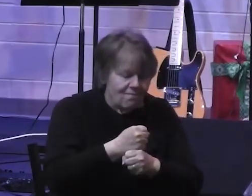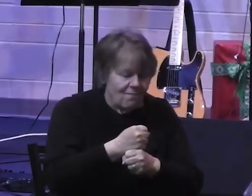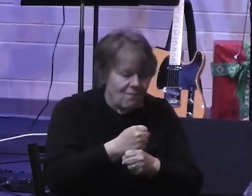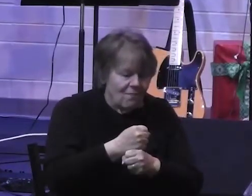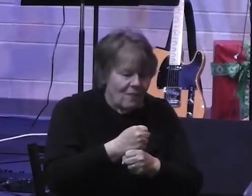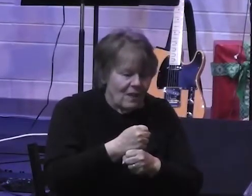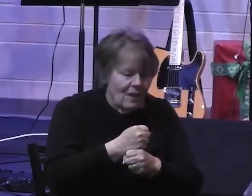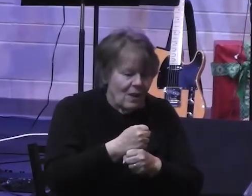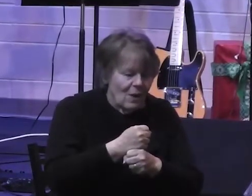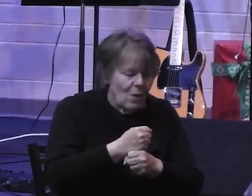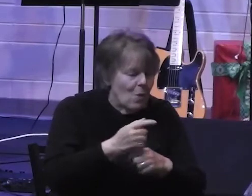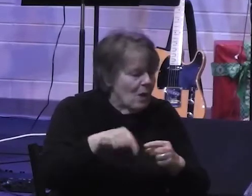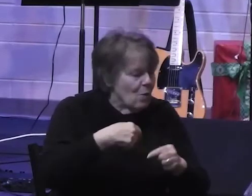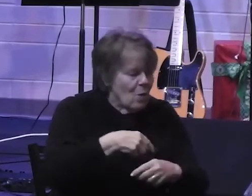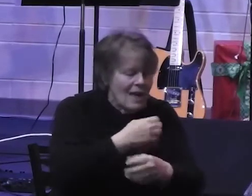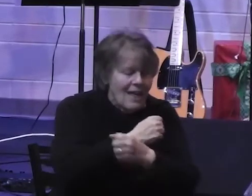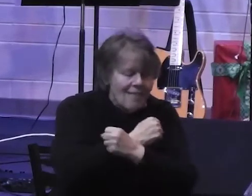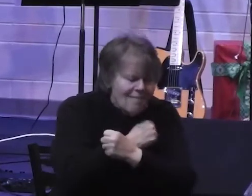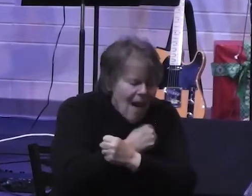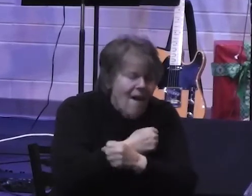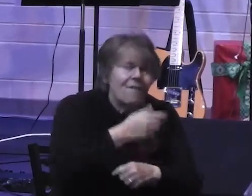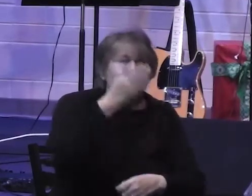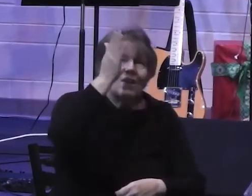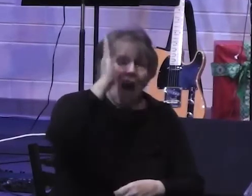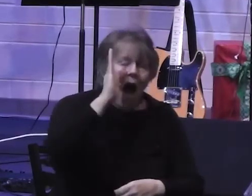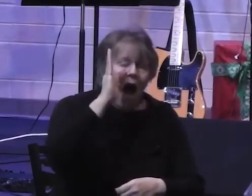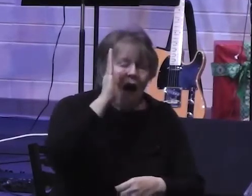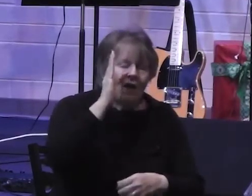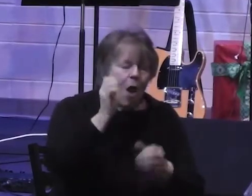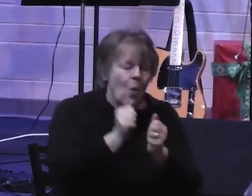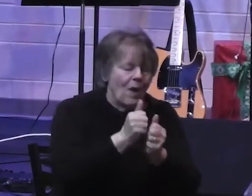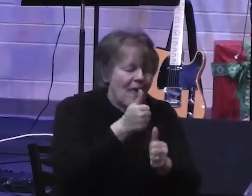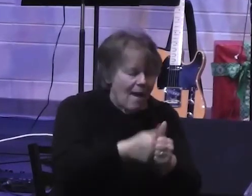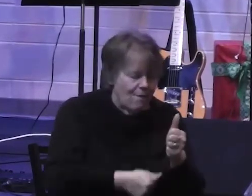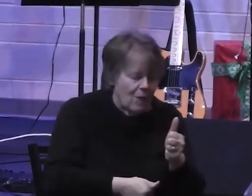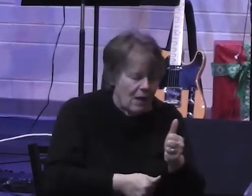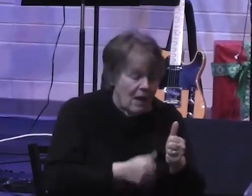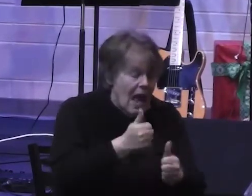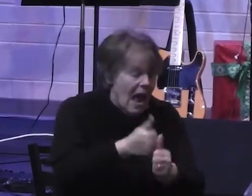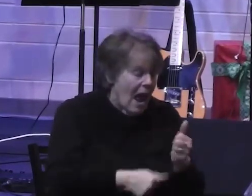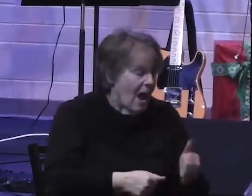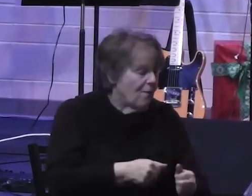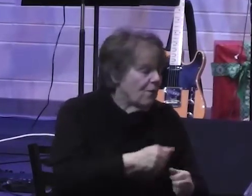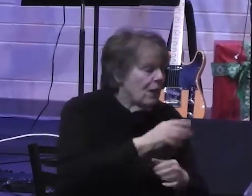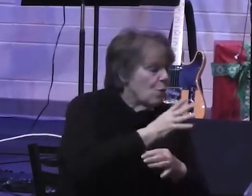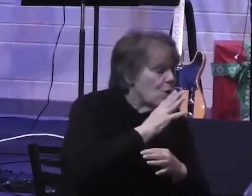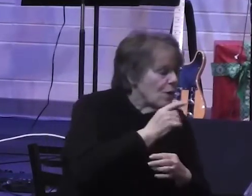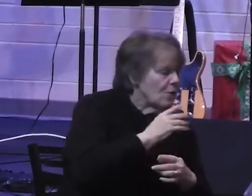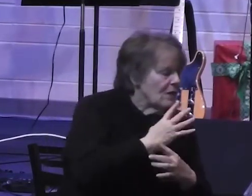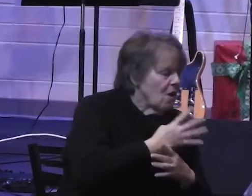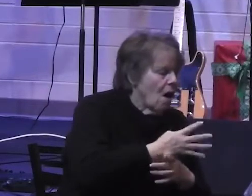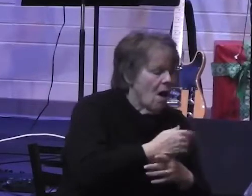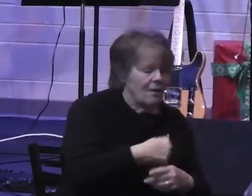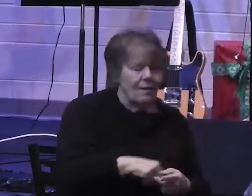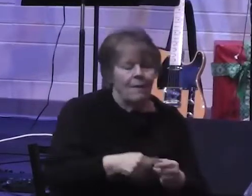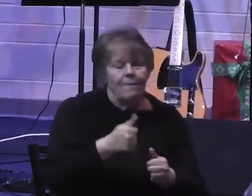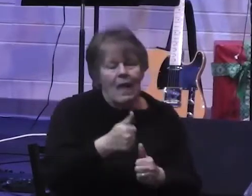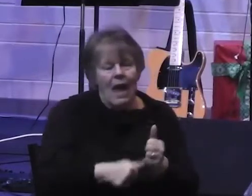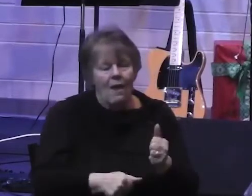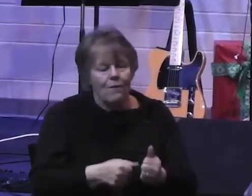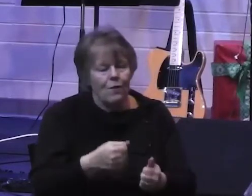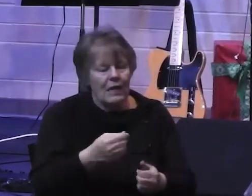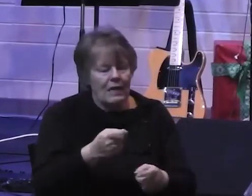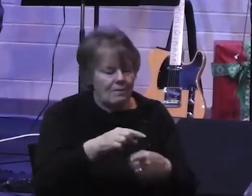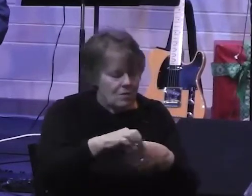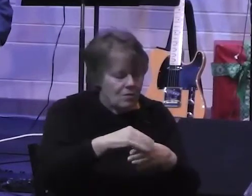God with everything. Every word we speak, every dollar we're given, every skill we have,